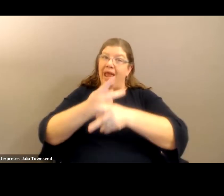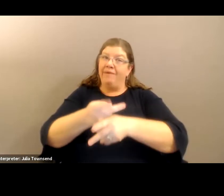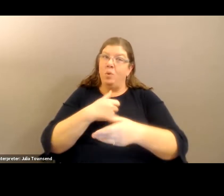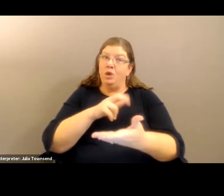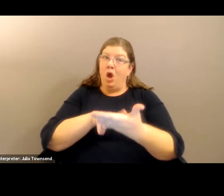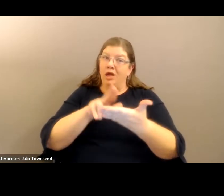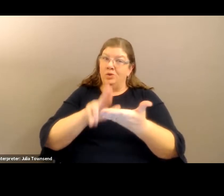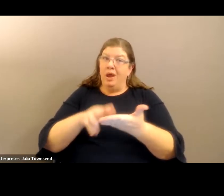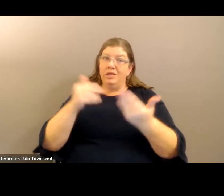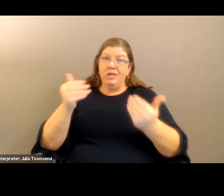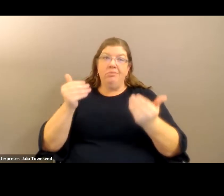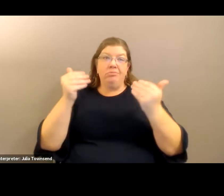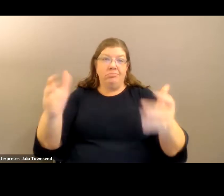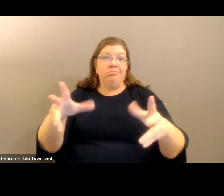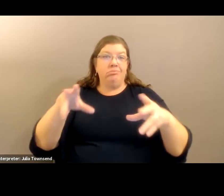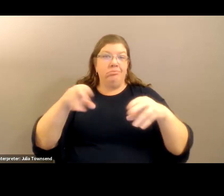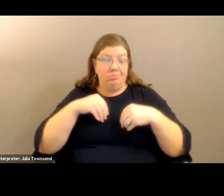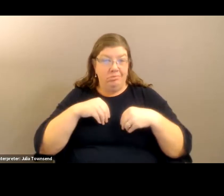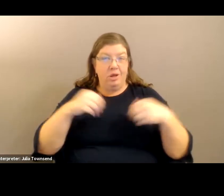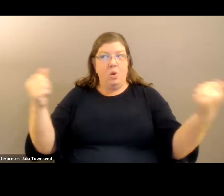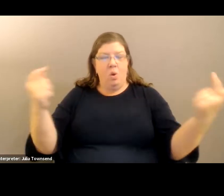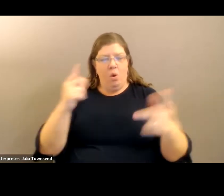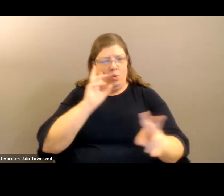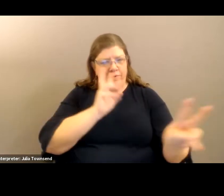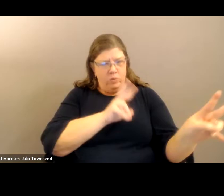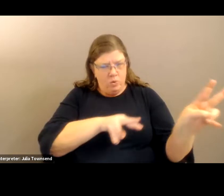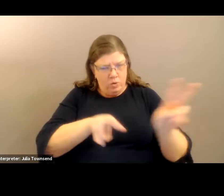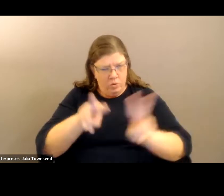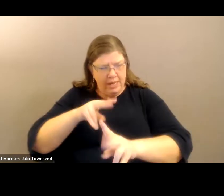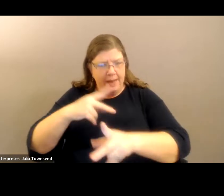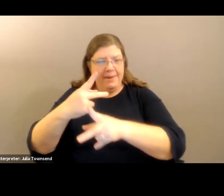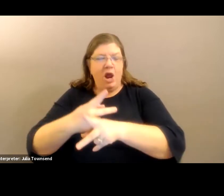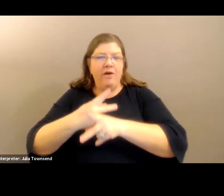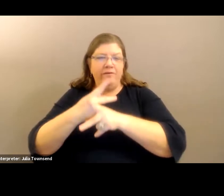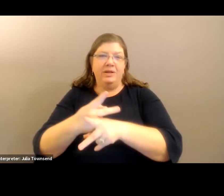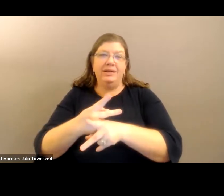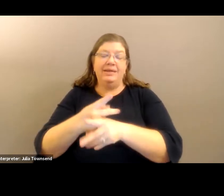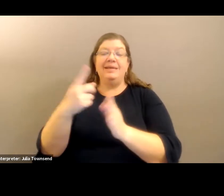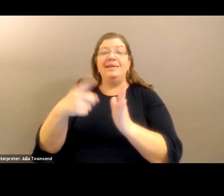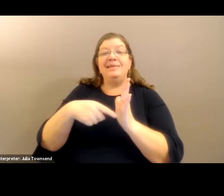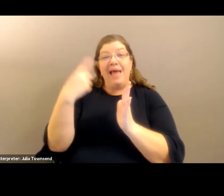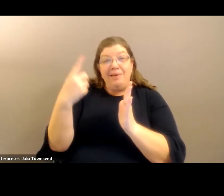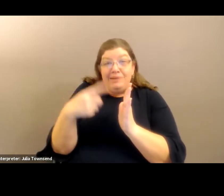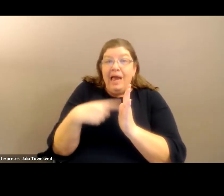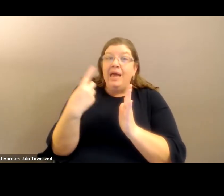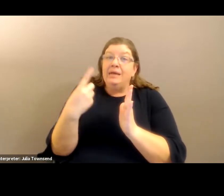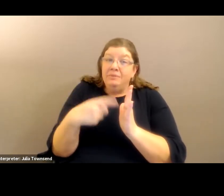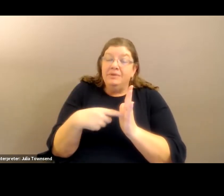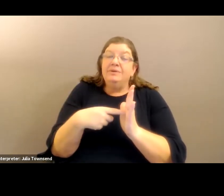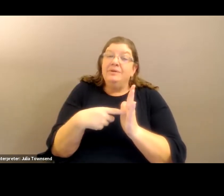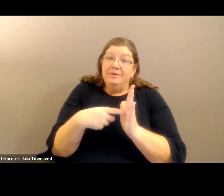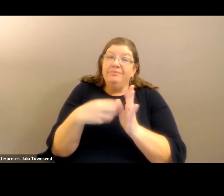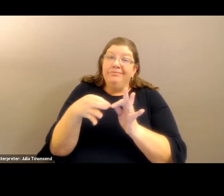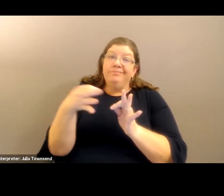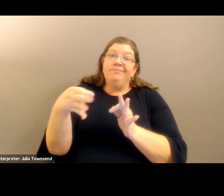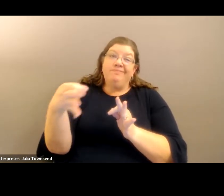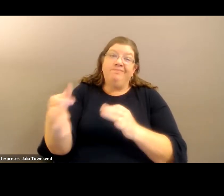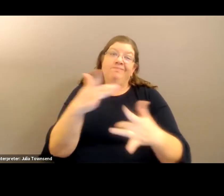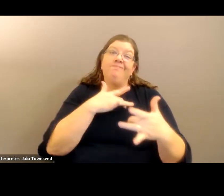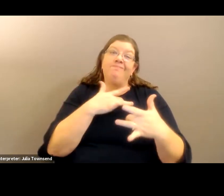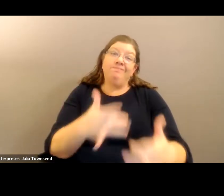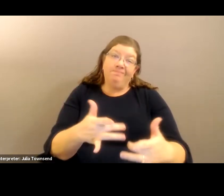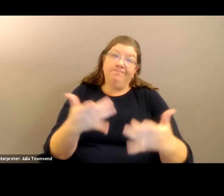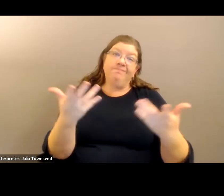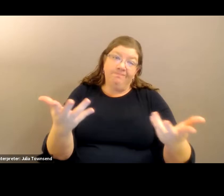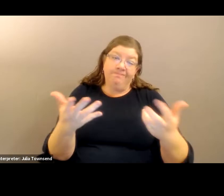go forward and that we have all reviewed them very carefully. And sometimes that's where a little bit of a delay is